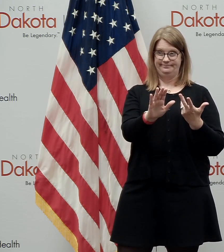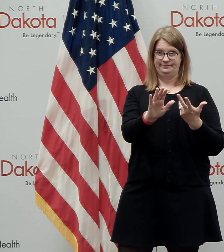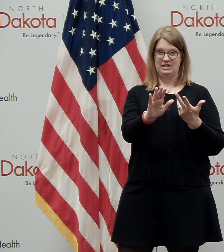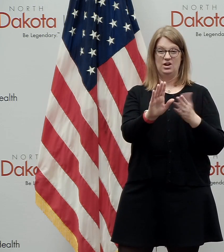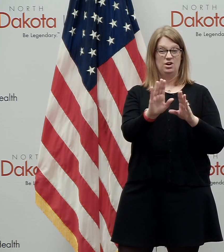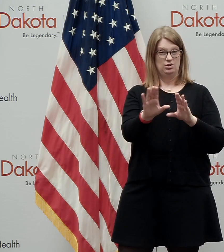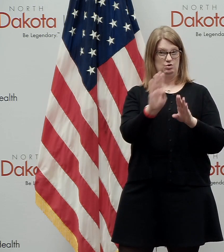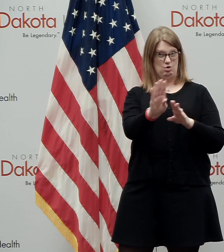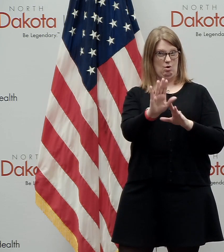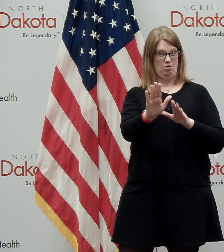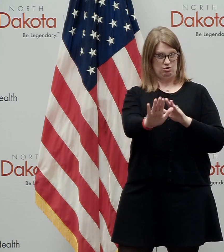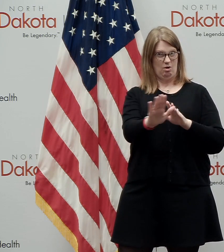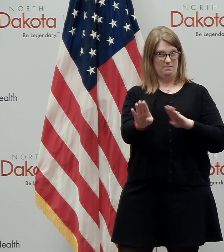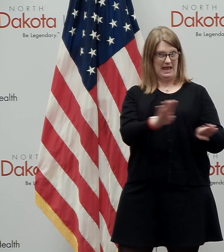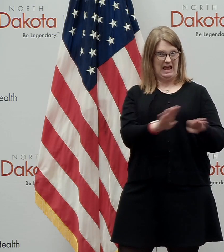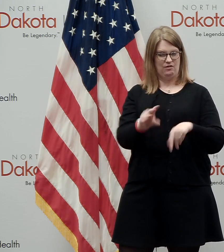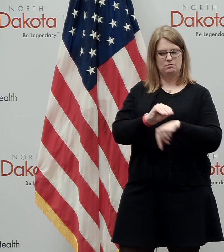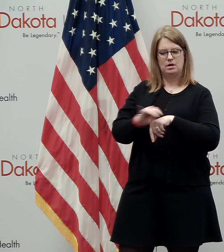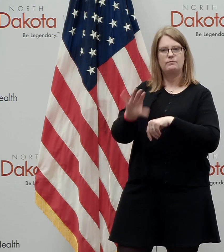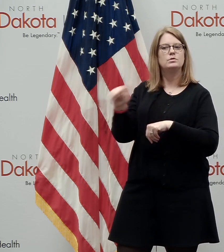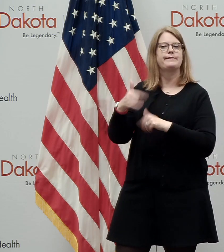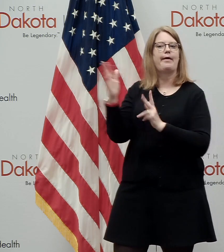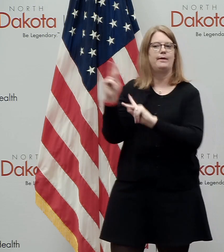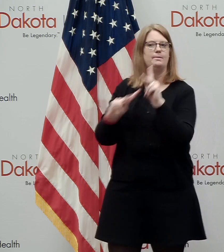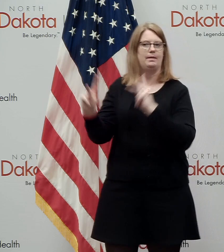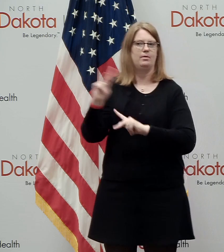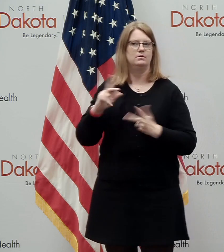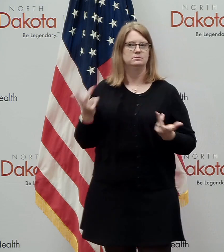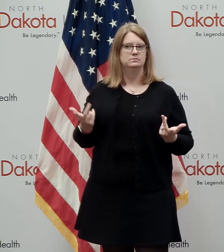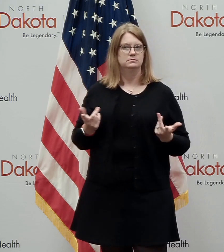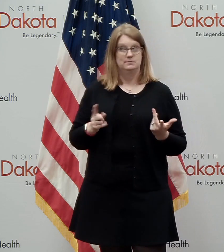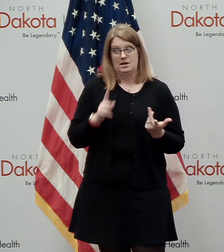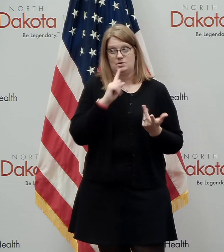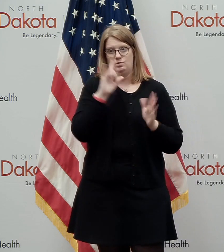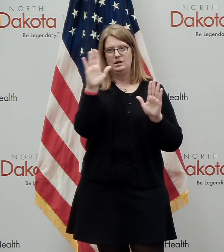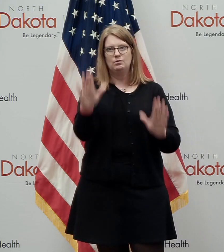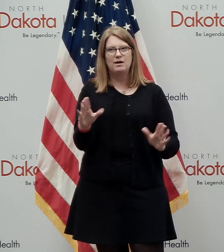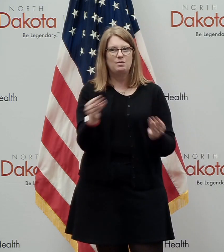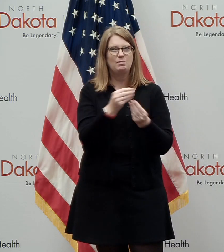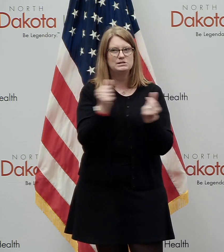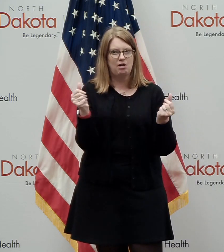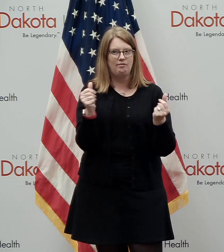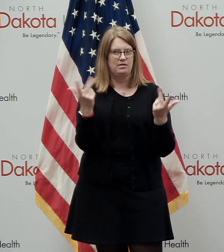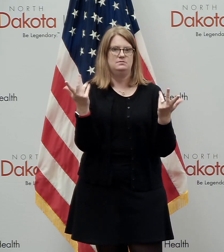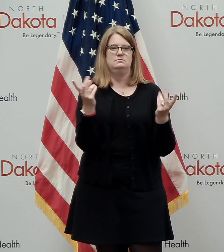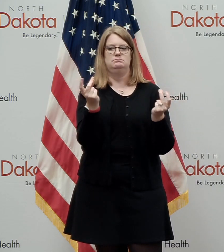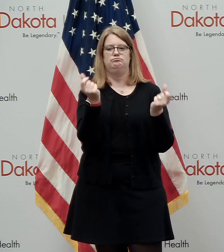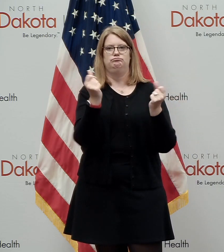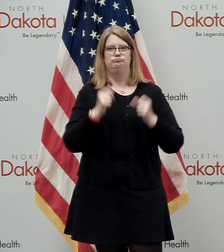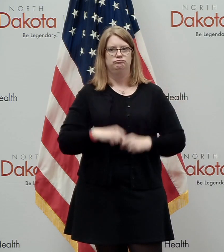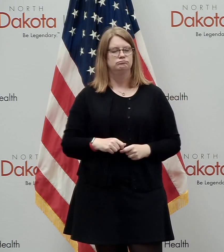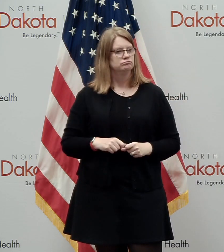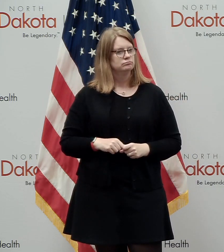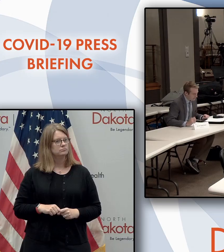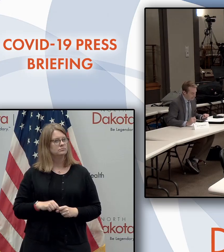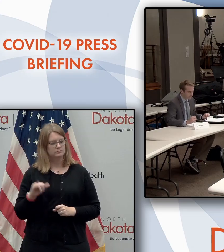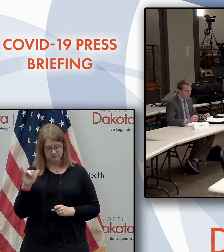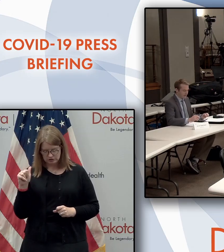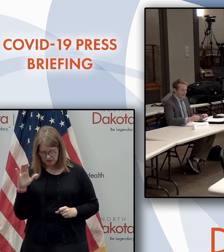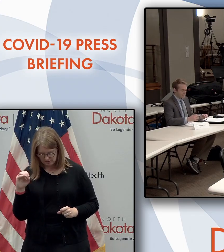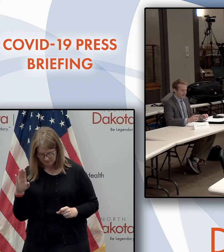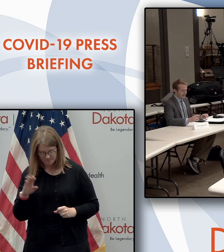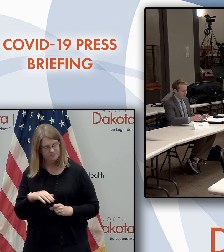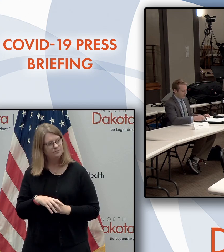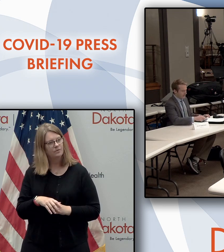their actions impact others. That's what I think would be great. I mean, we could solve this in a hurry. Jacob? Governor,